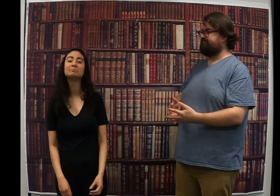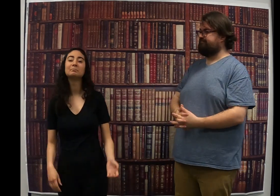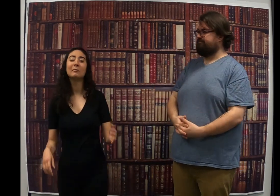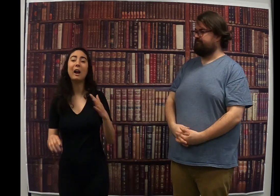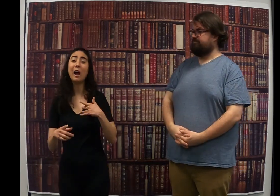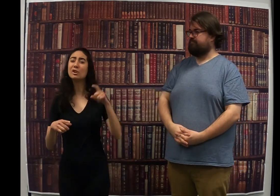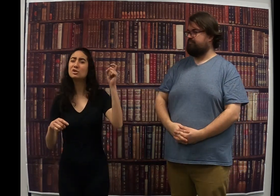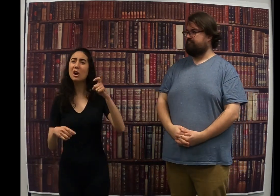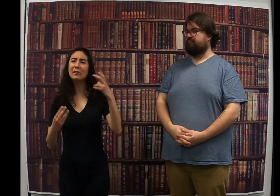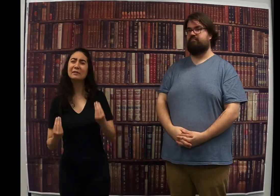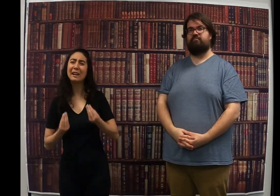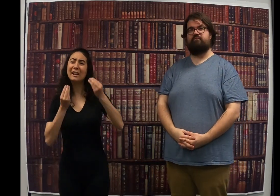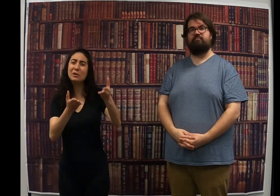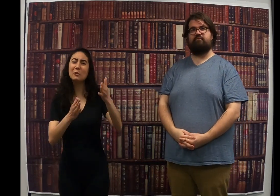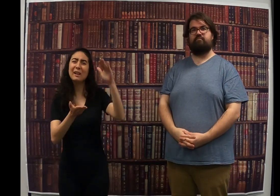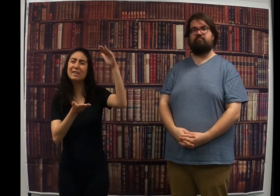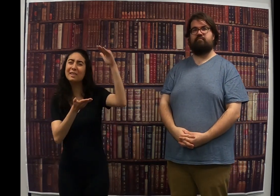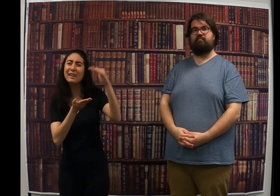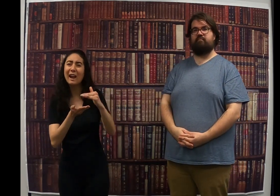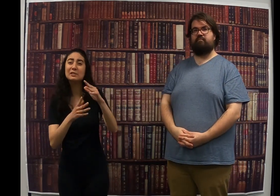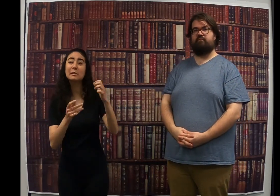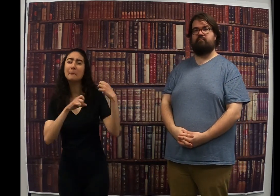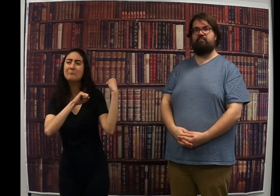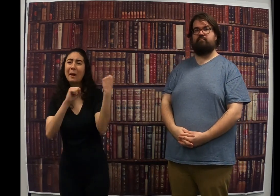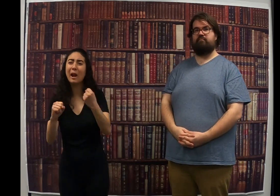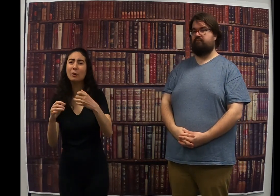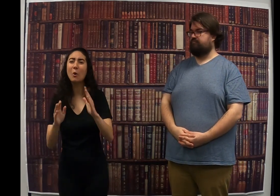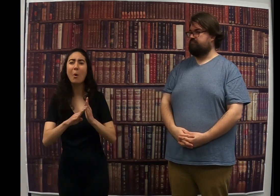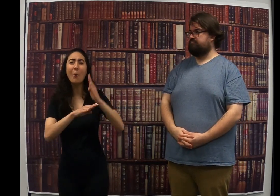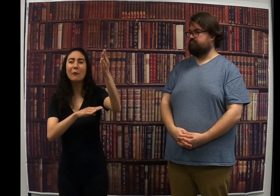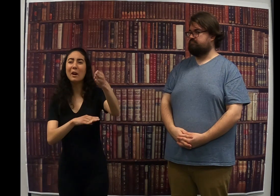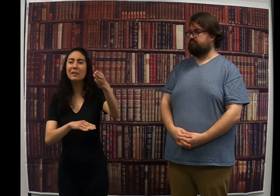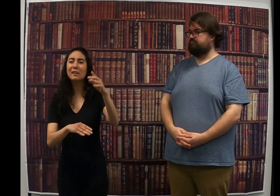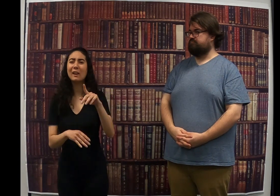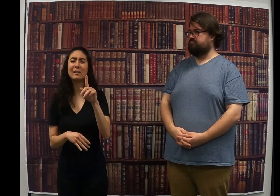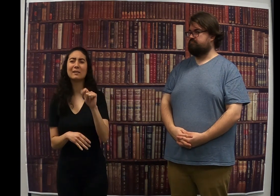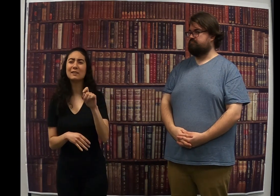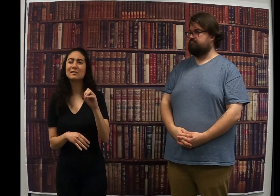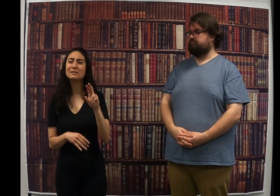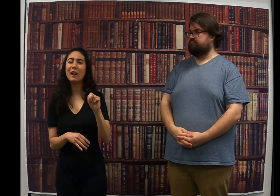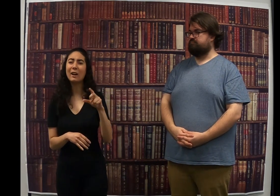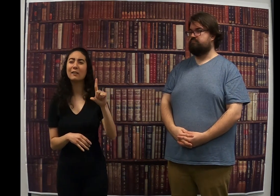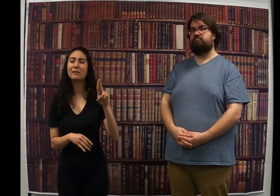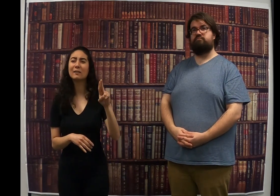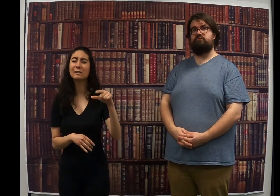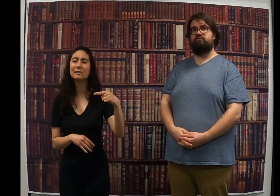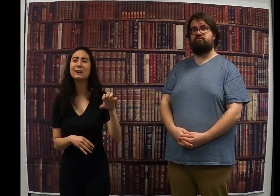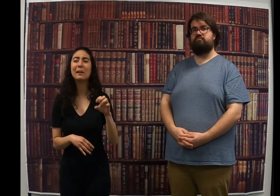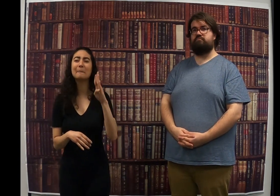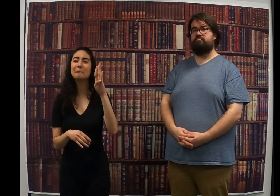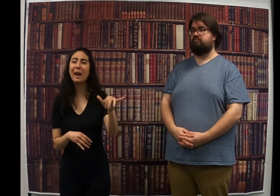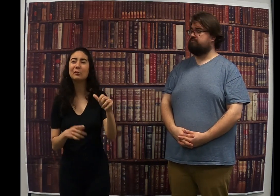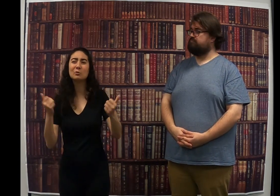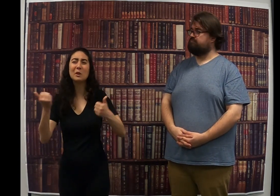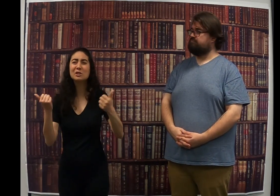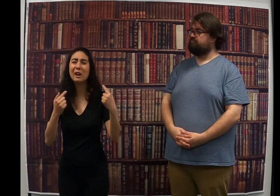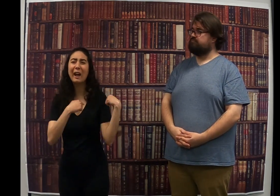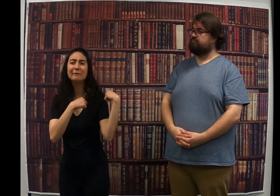I shall give you less power over that tongue by which I have been deluded, and the briefest ability